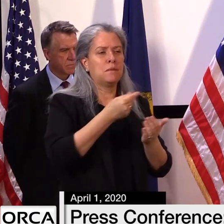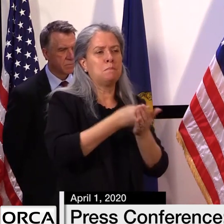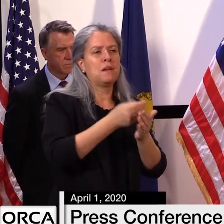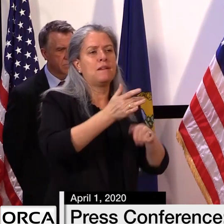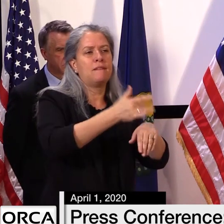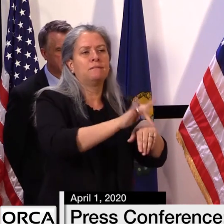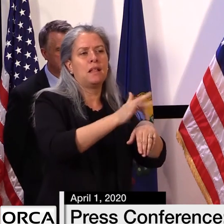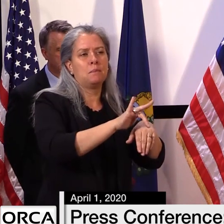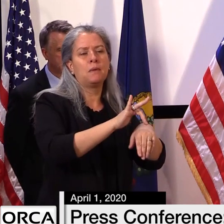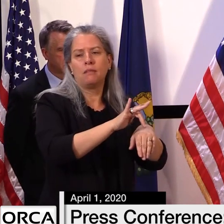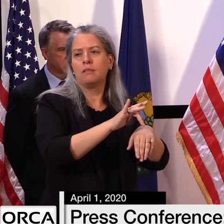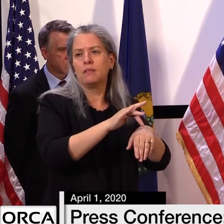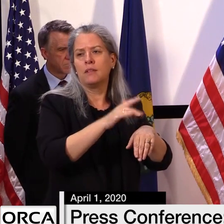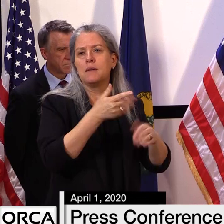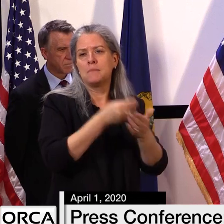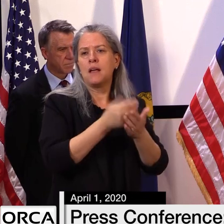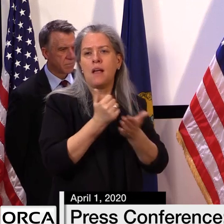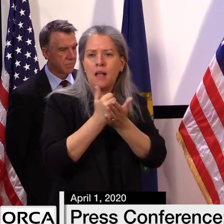individuals with that paycheck,